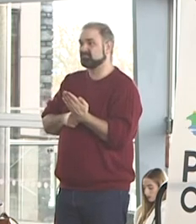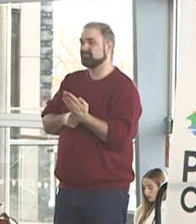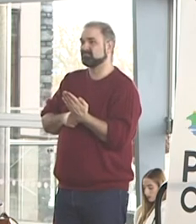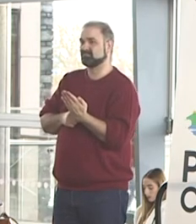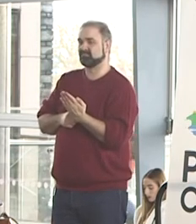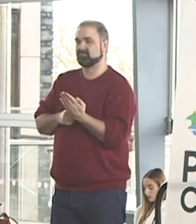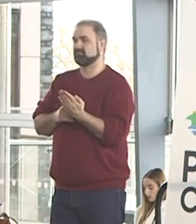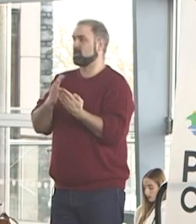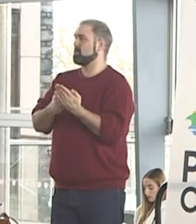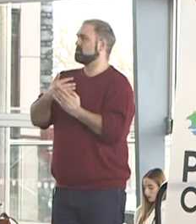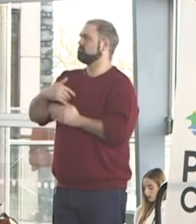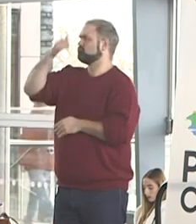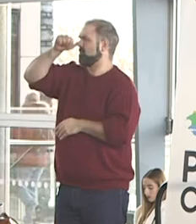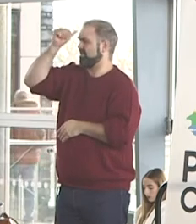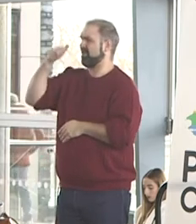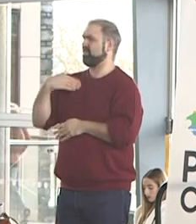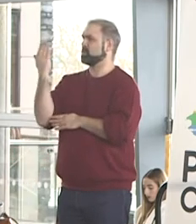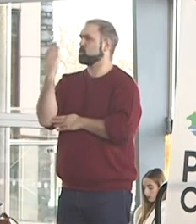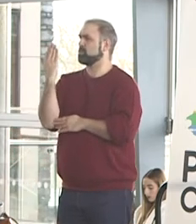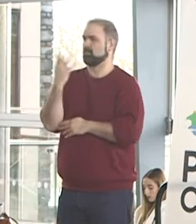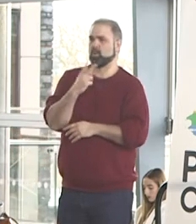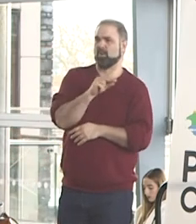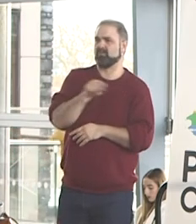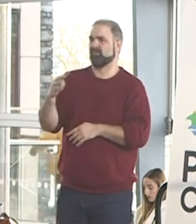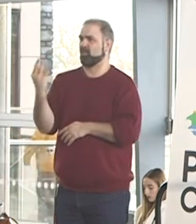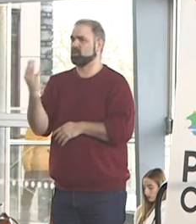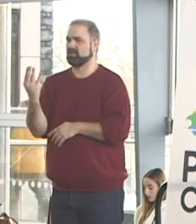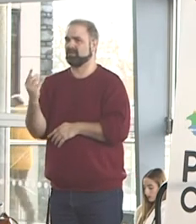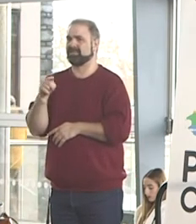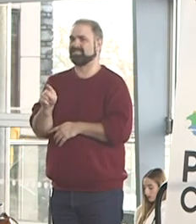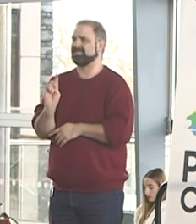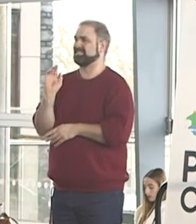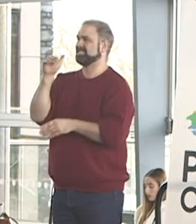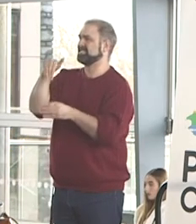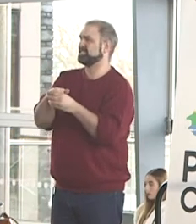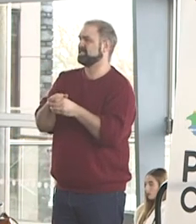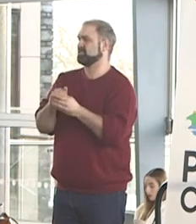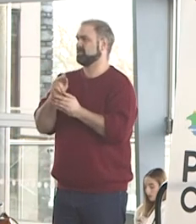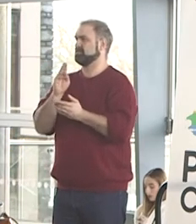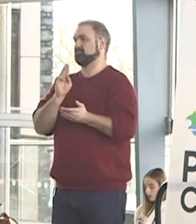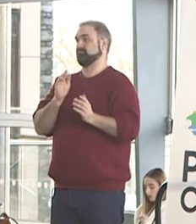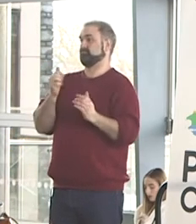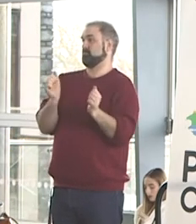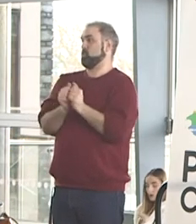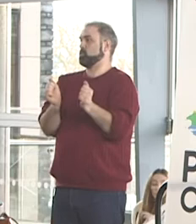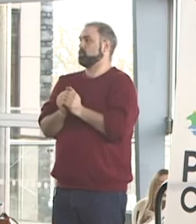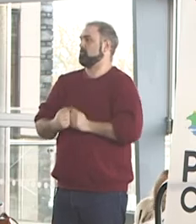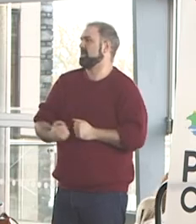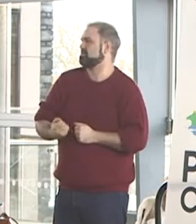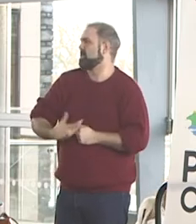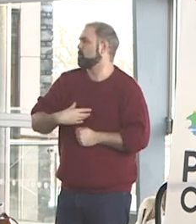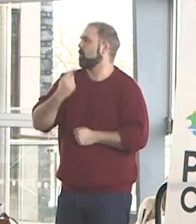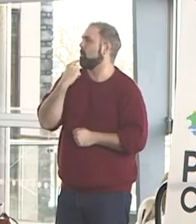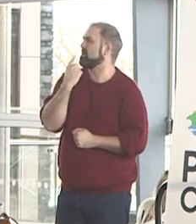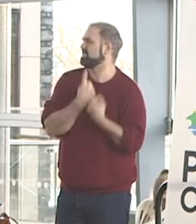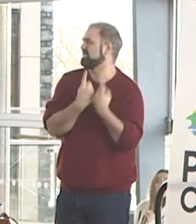went to Roman Catholic school between the ages of 12 and 14. He engaged in mutual masturbation with boys of his own age.